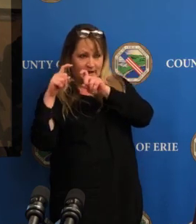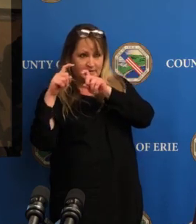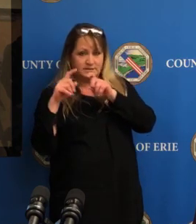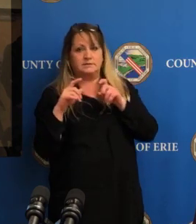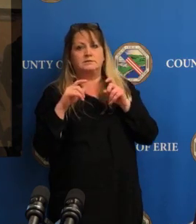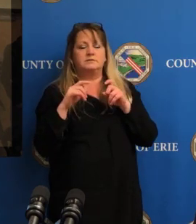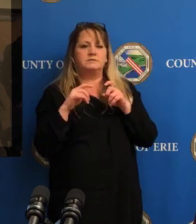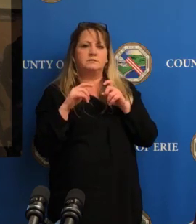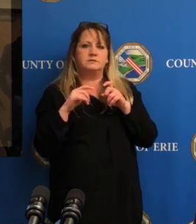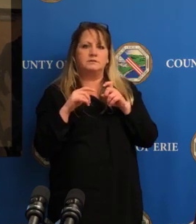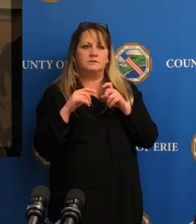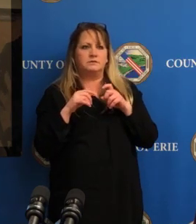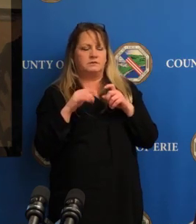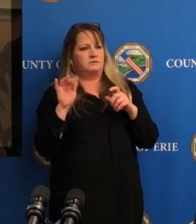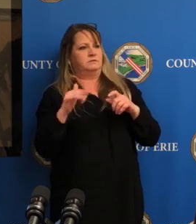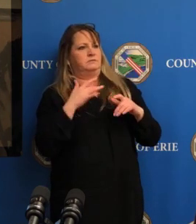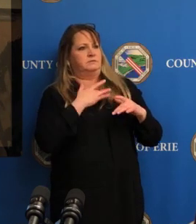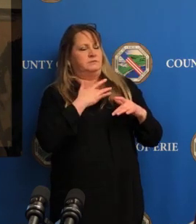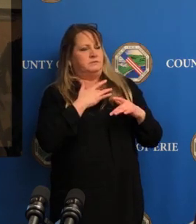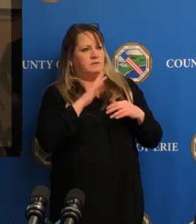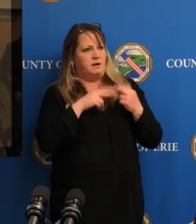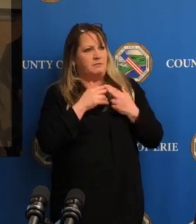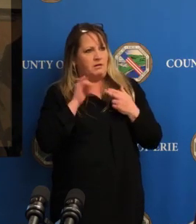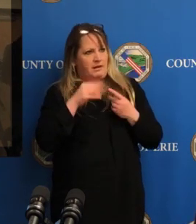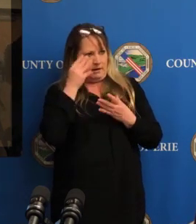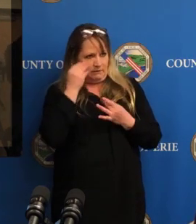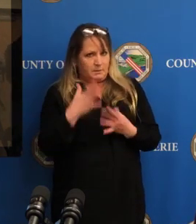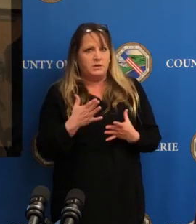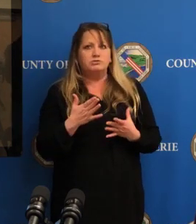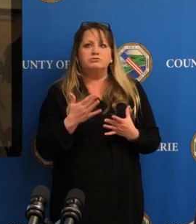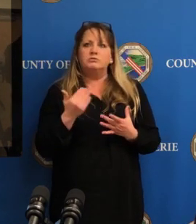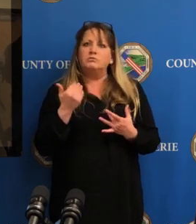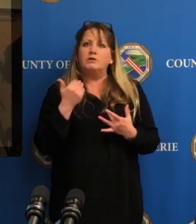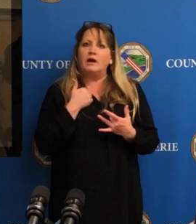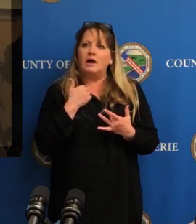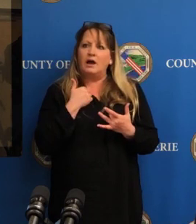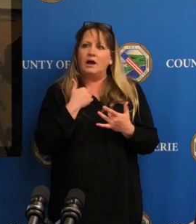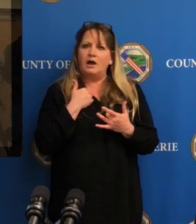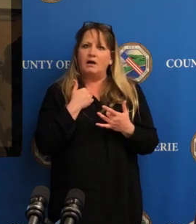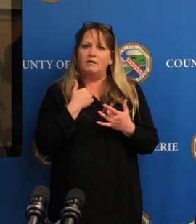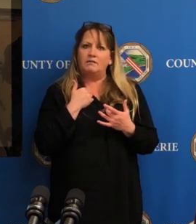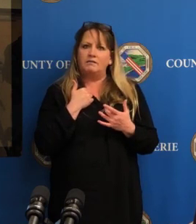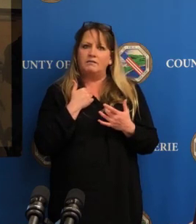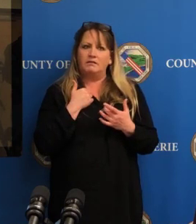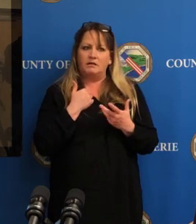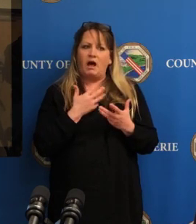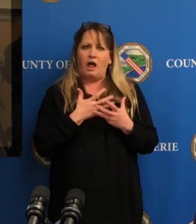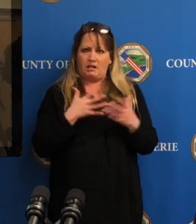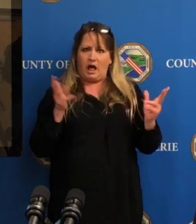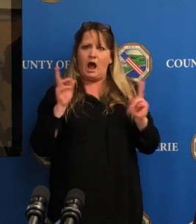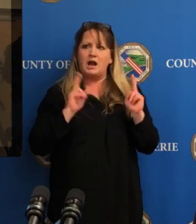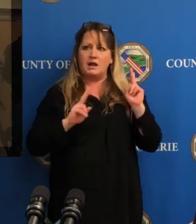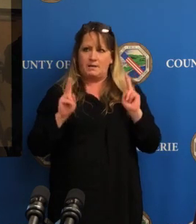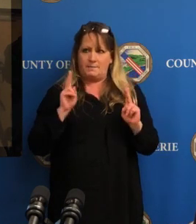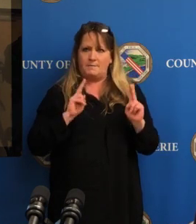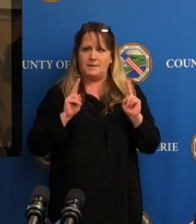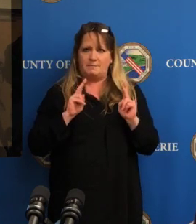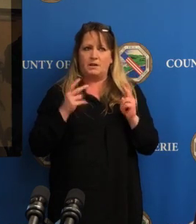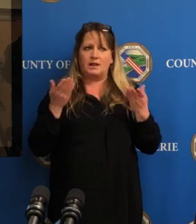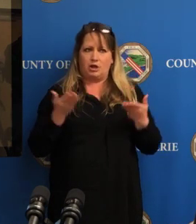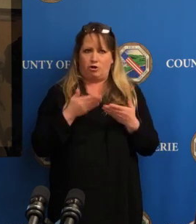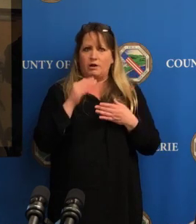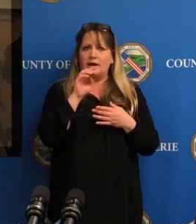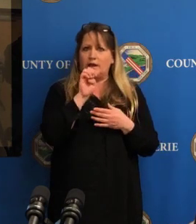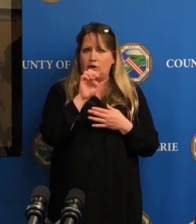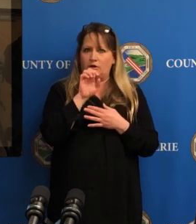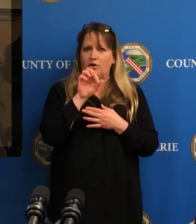gives concerning information in itself, that we have a large proportion of people that in our county who